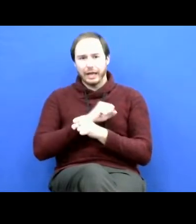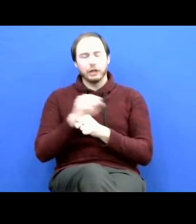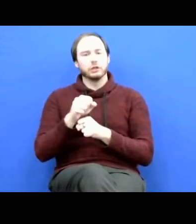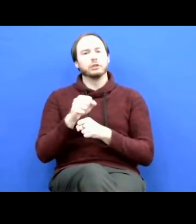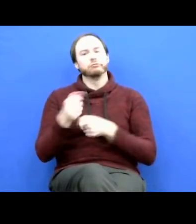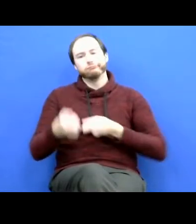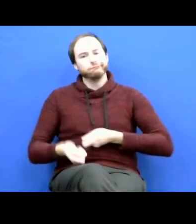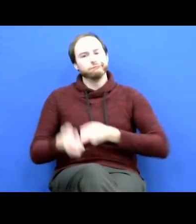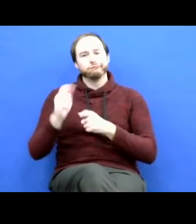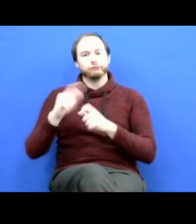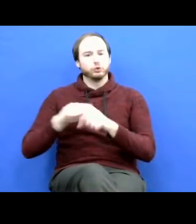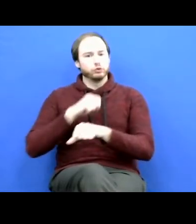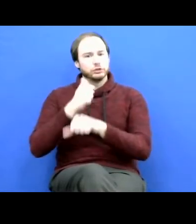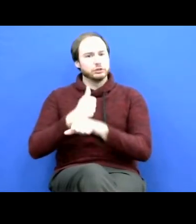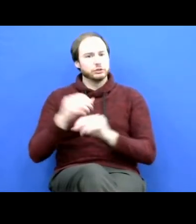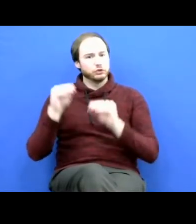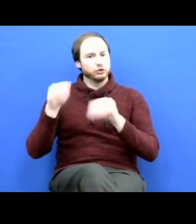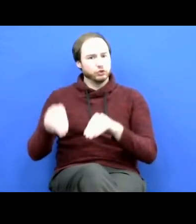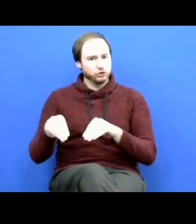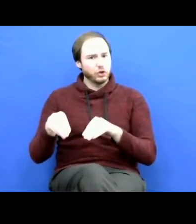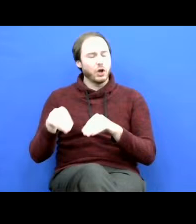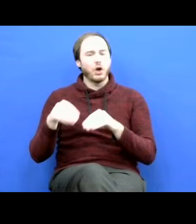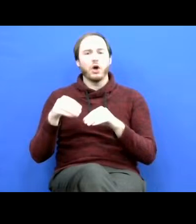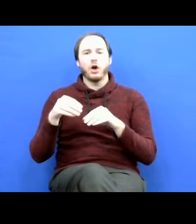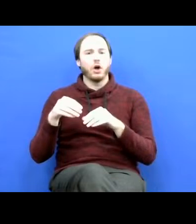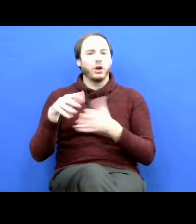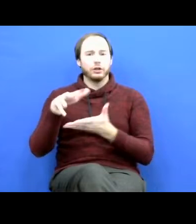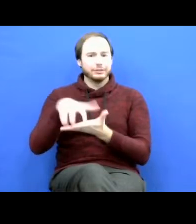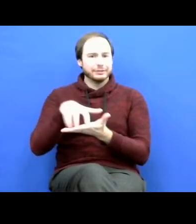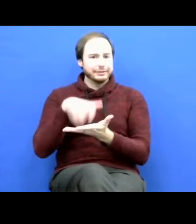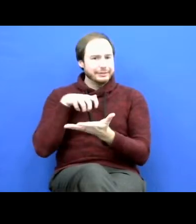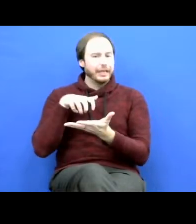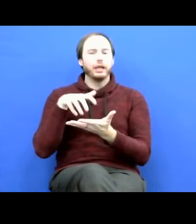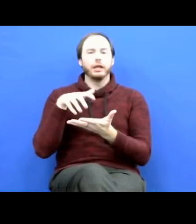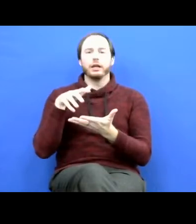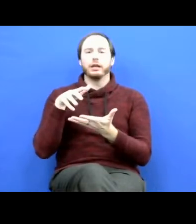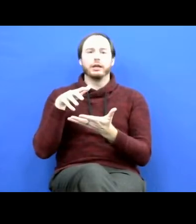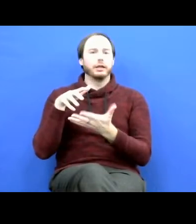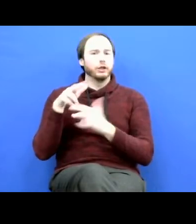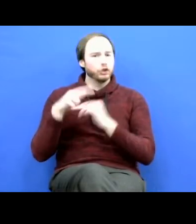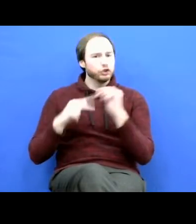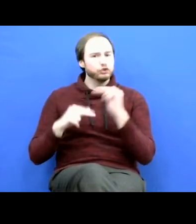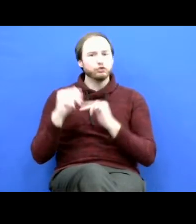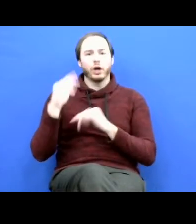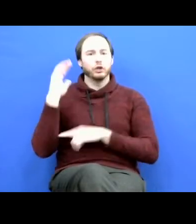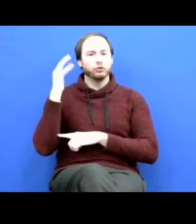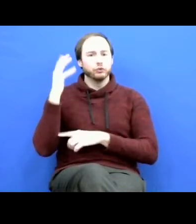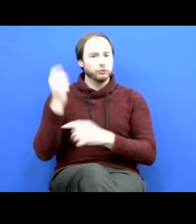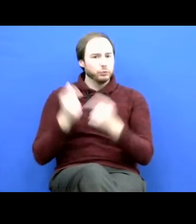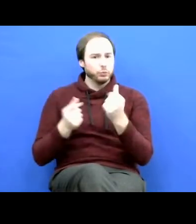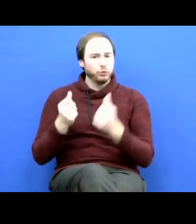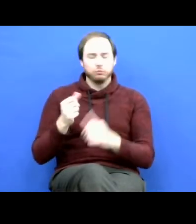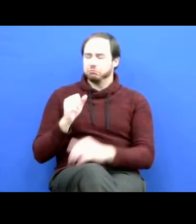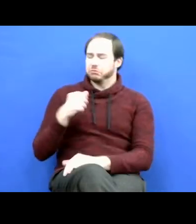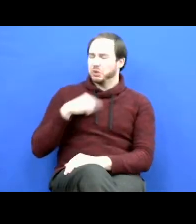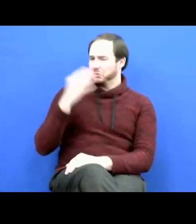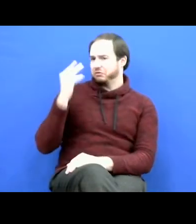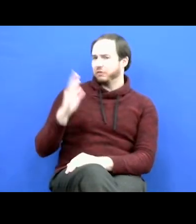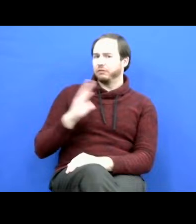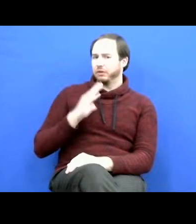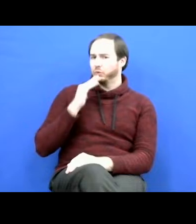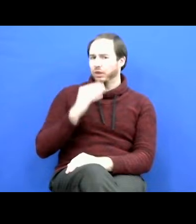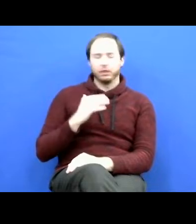et cetera, Absolutely. the grading issues, actual construction, tree removal, et cetera. Yep.